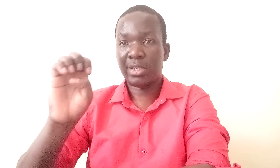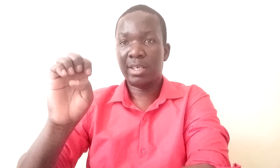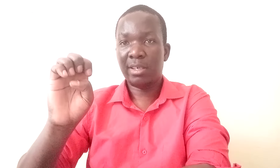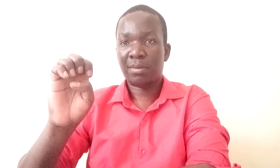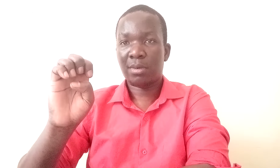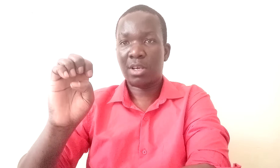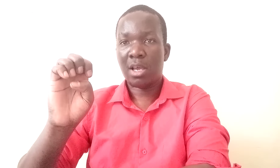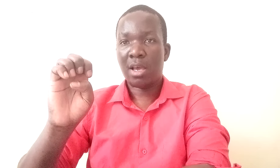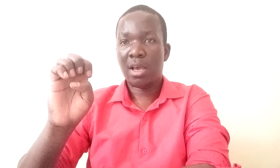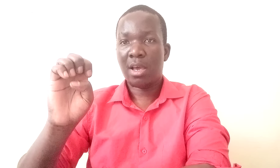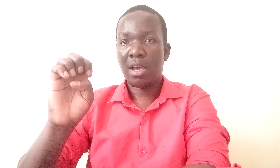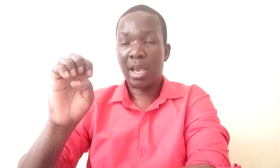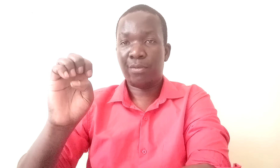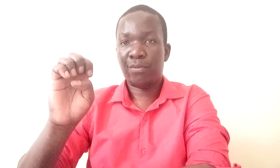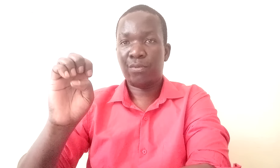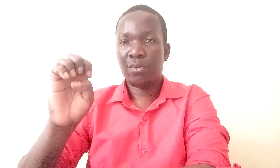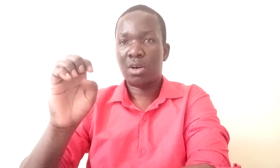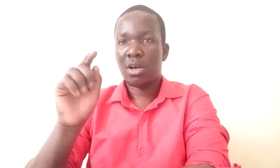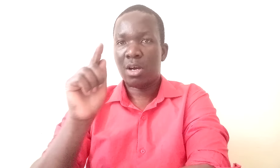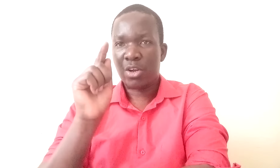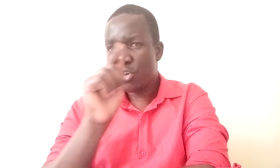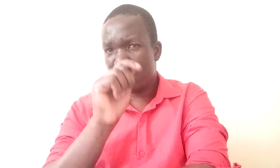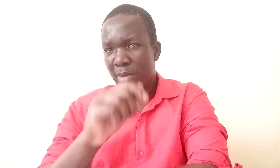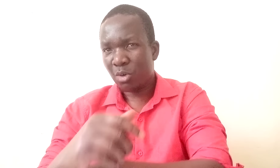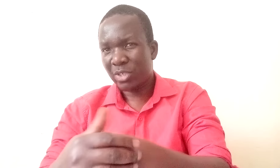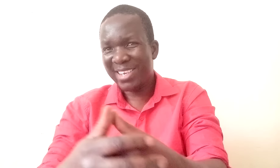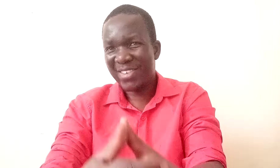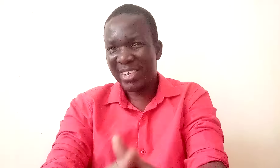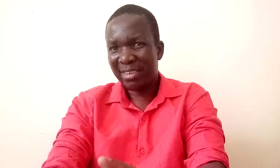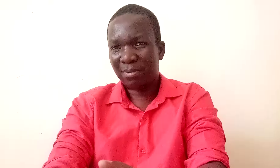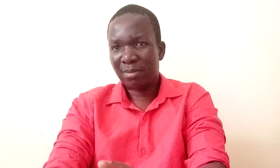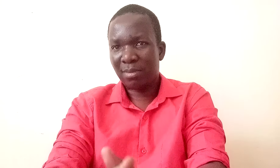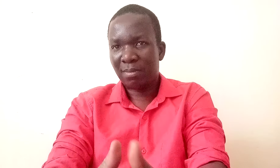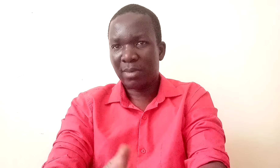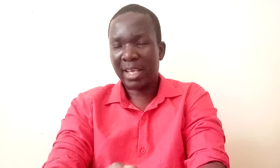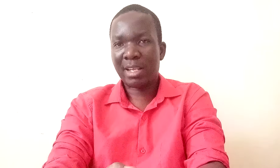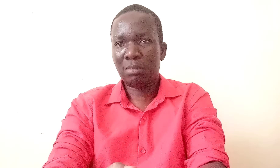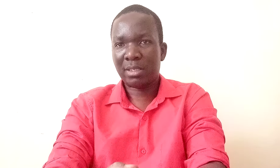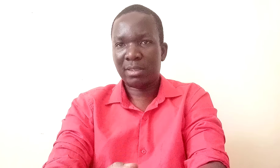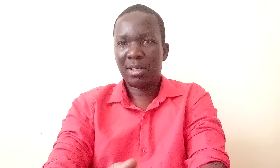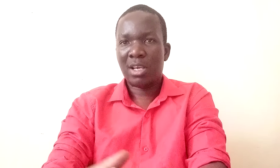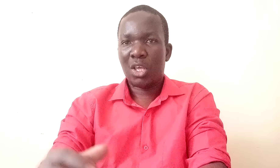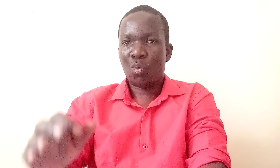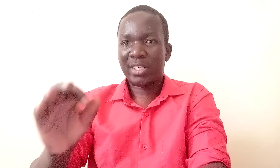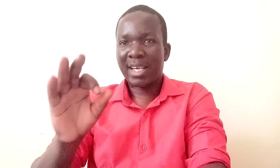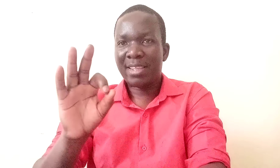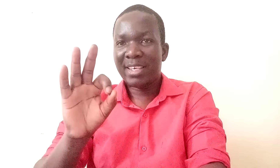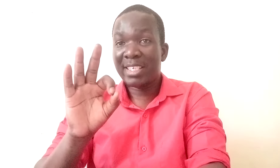E. F. Do you remember how to sign 3 in numbers? We said this is